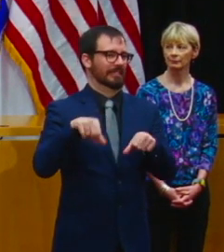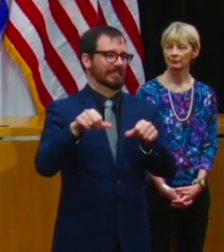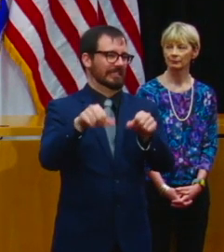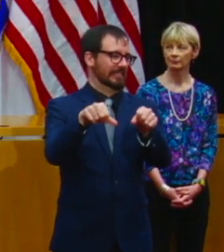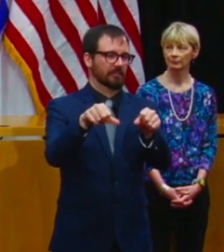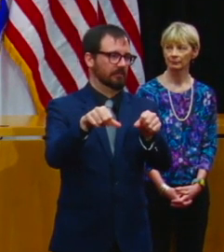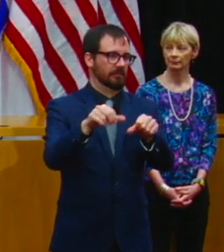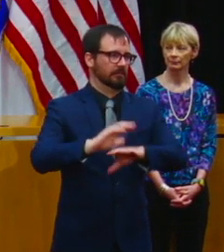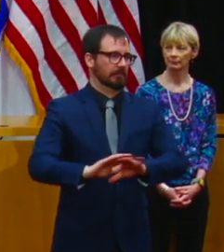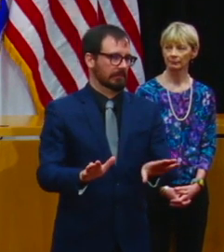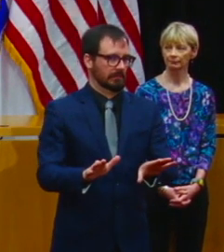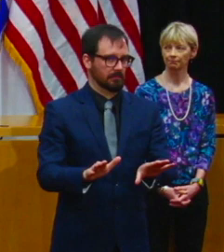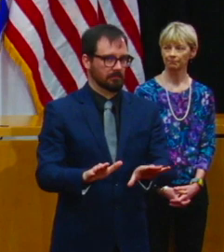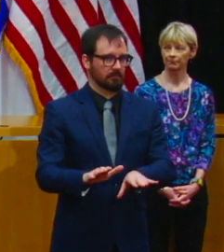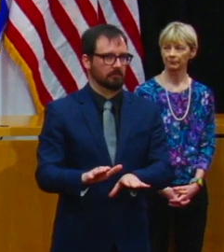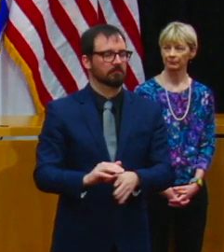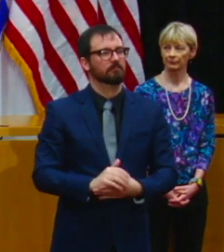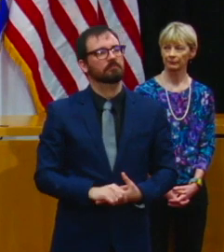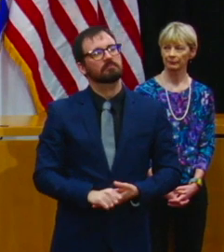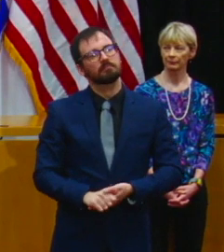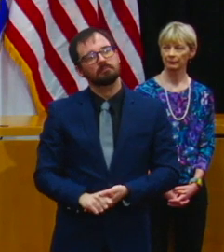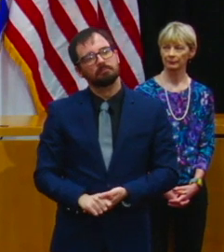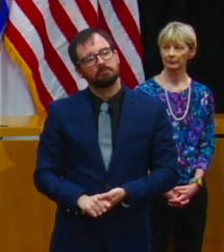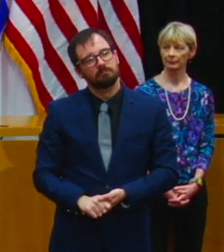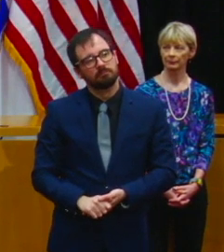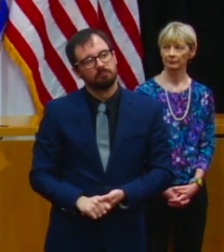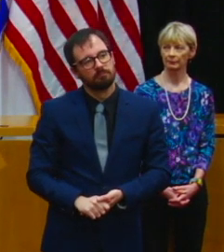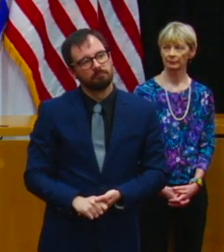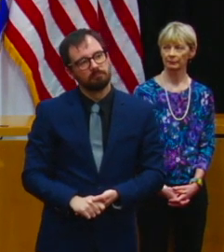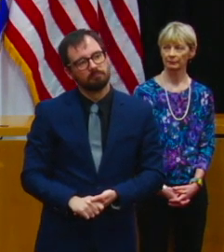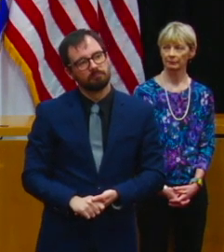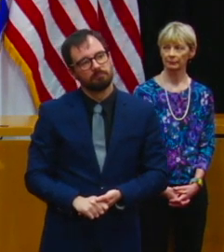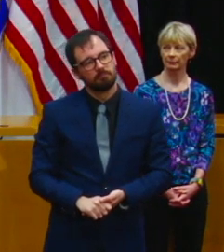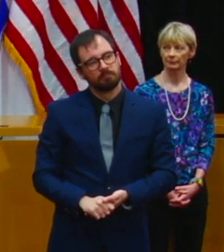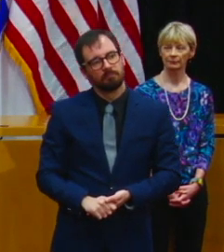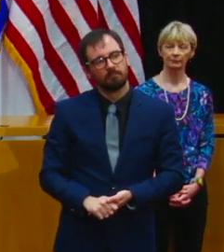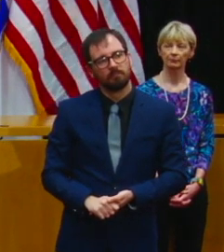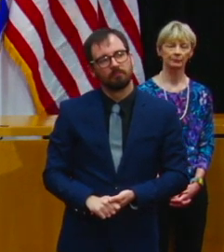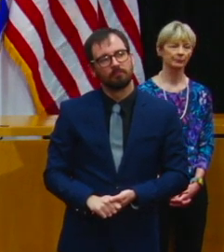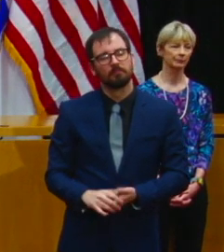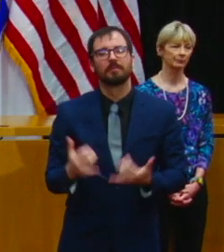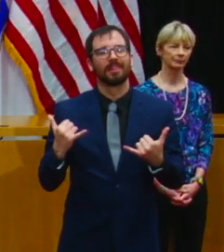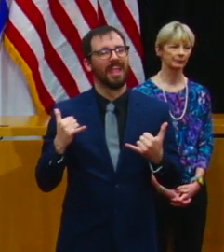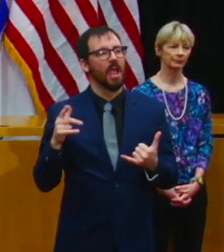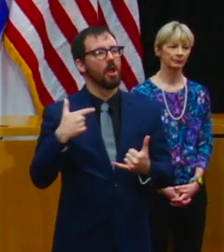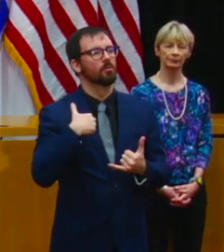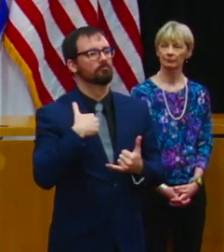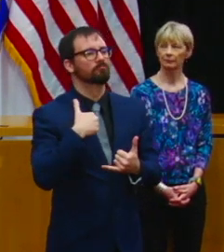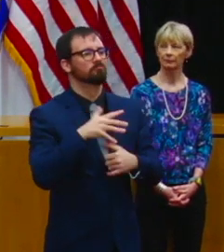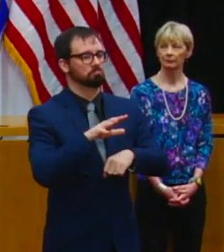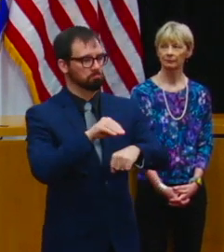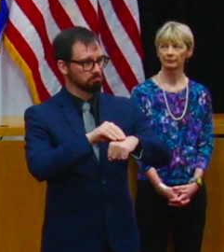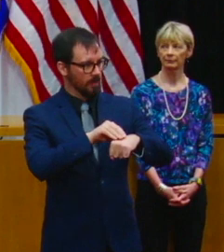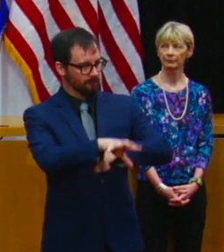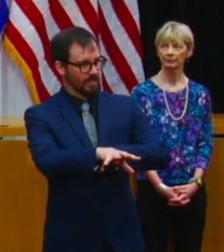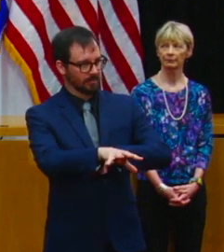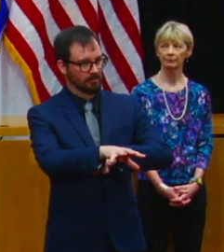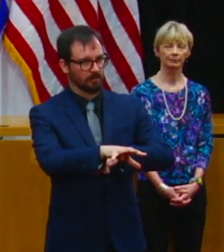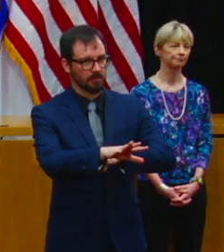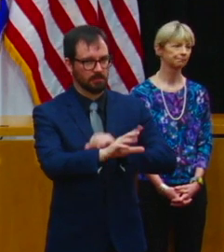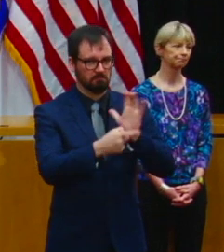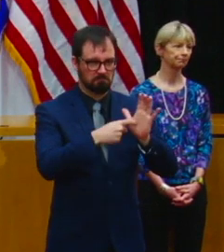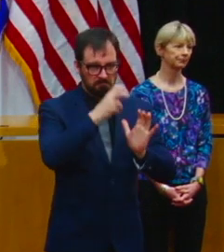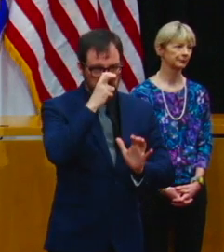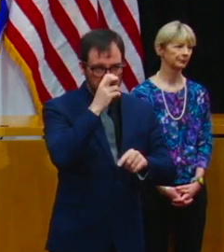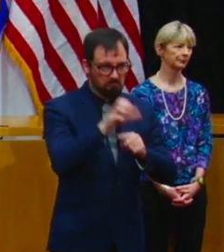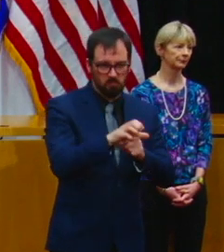I would call it at this point instruction and an advisory. There is no enforcement mechanism. Would there be a penalty though? No. What